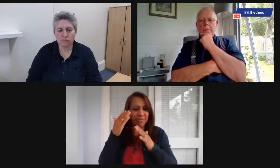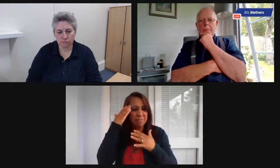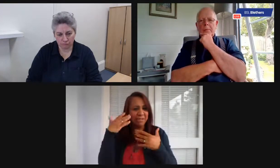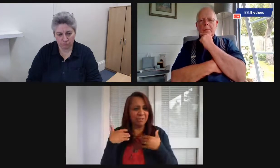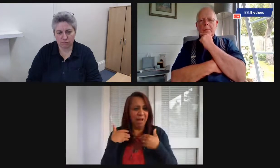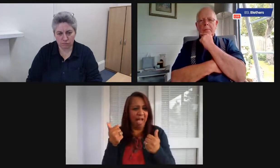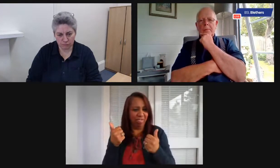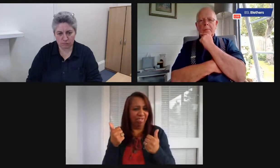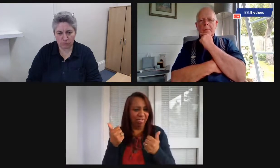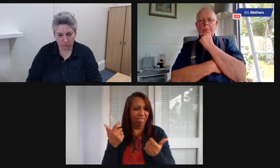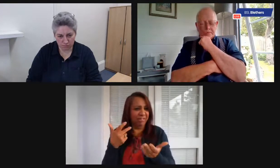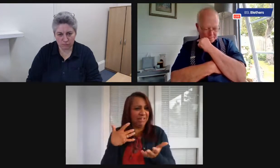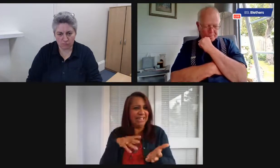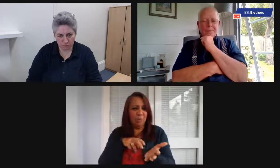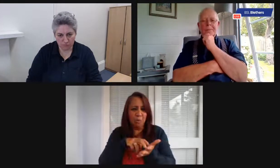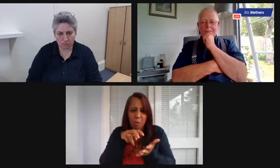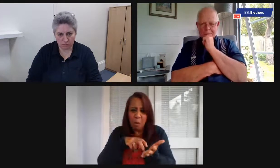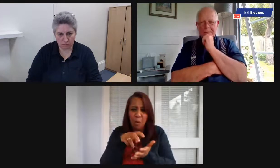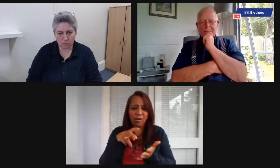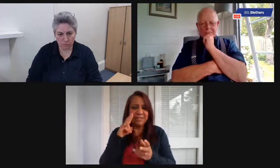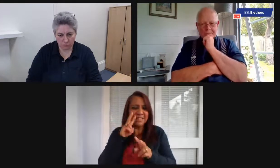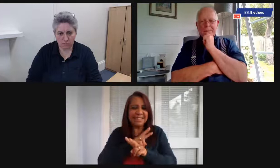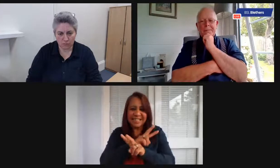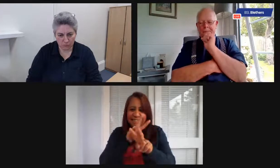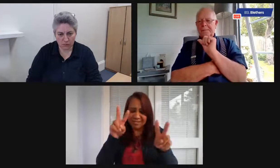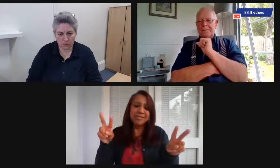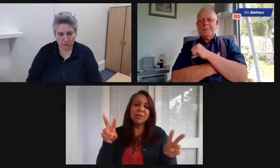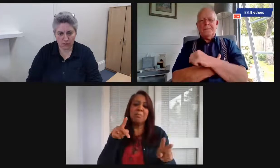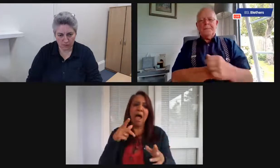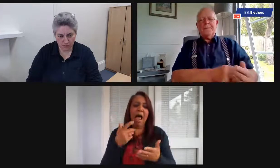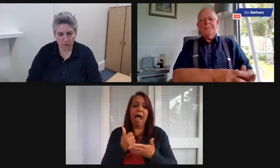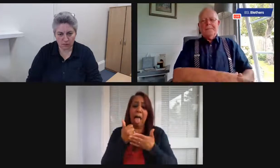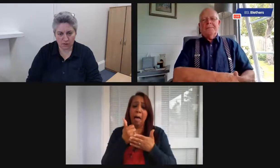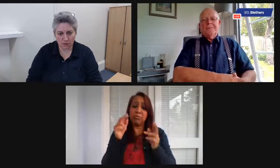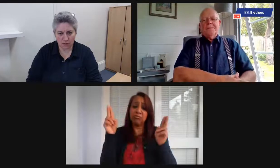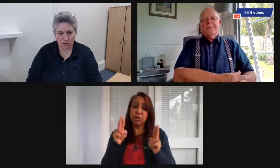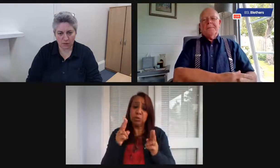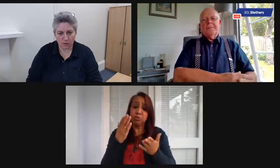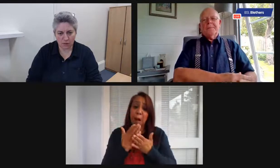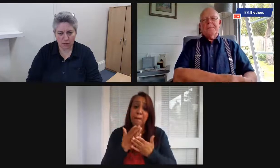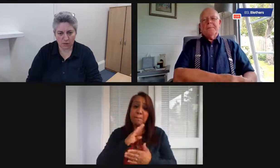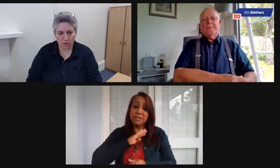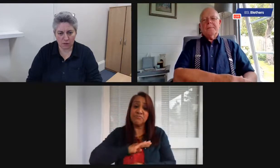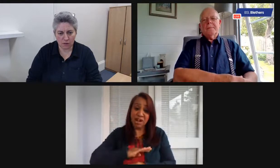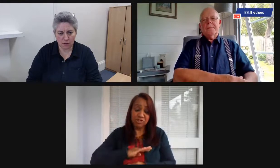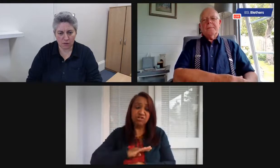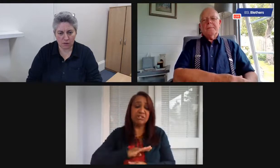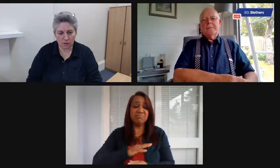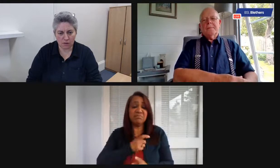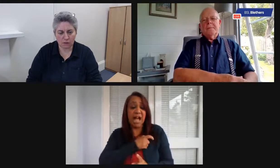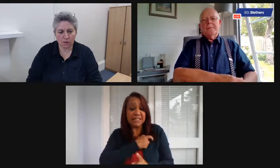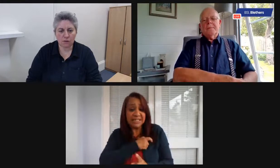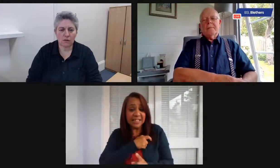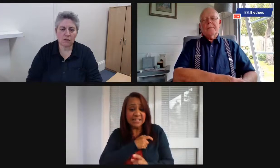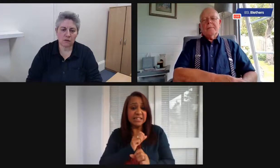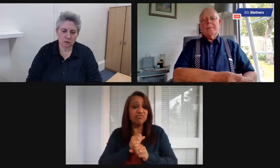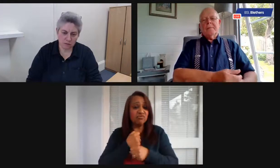sense of what to do, and you really should get out for your mental health's Mm. sake and have a look at the world around you. And I definitely